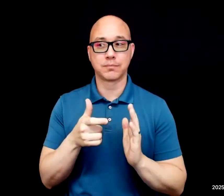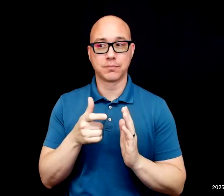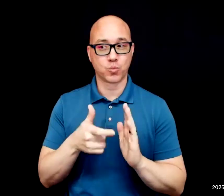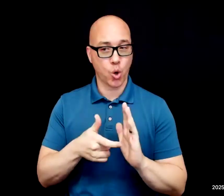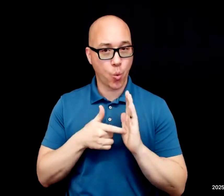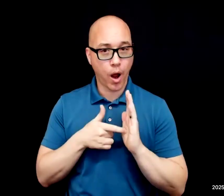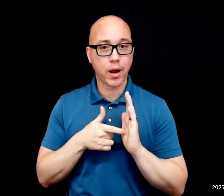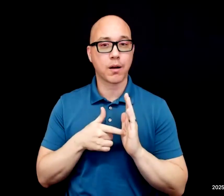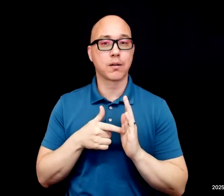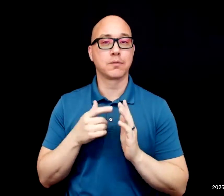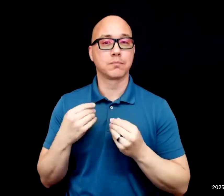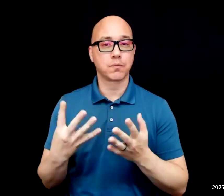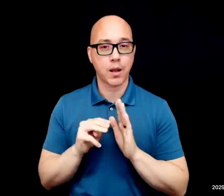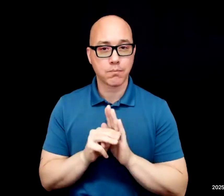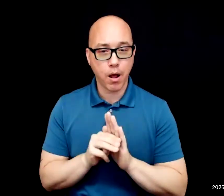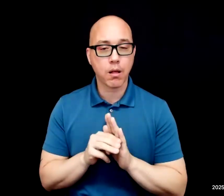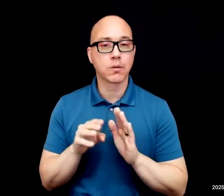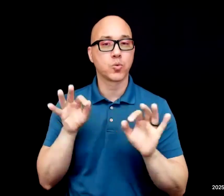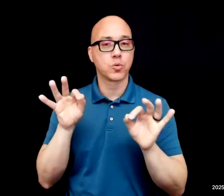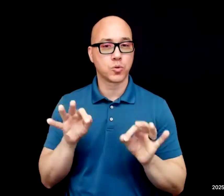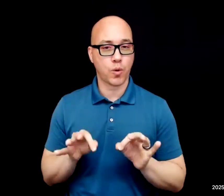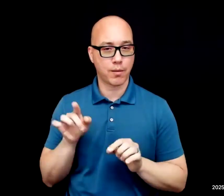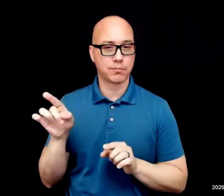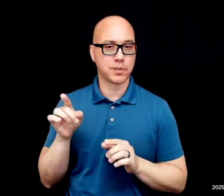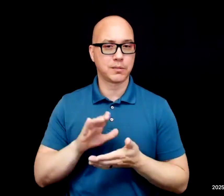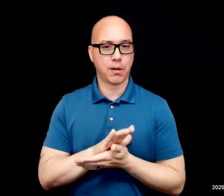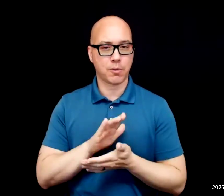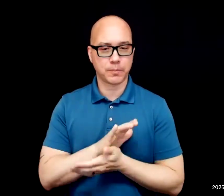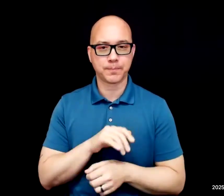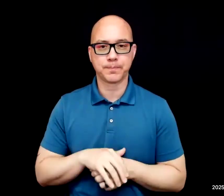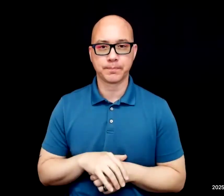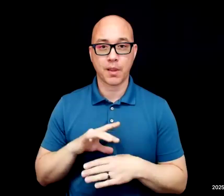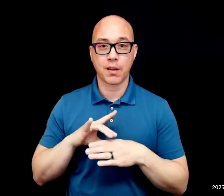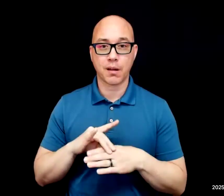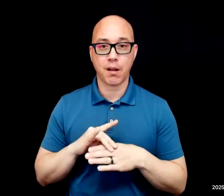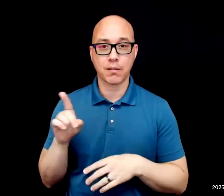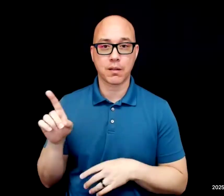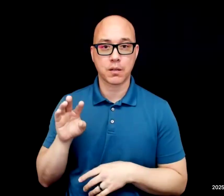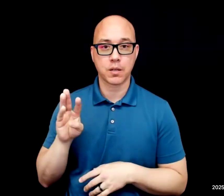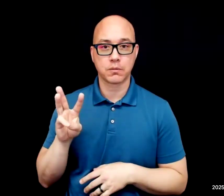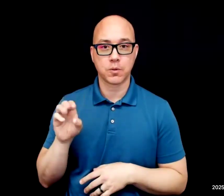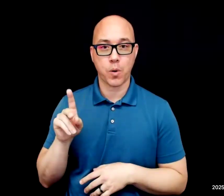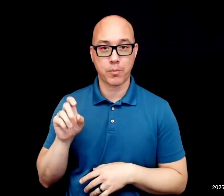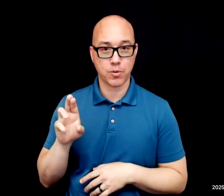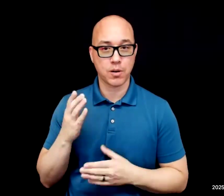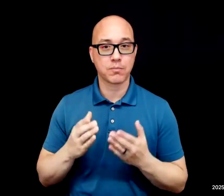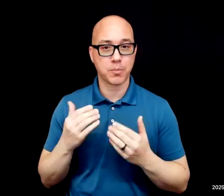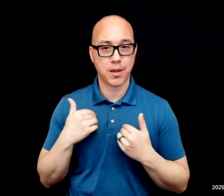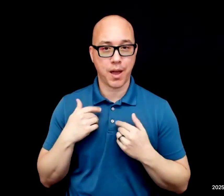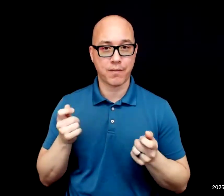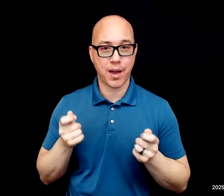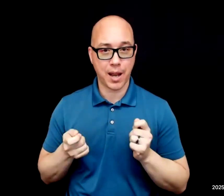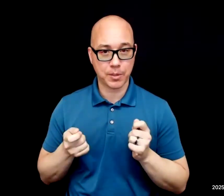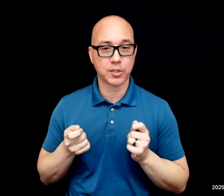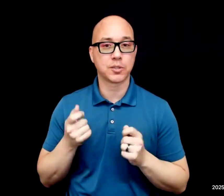or other activities described or discussed in this document. The contents of this webinar may contain examples of adaptations